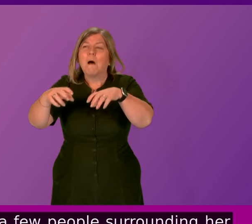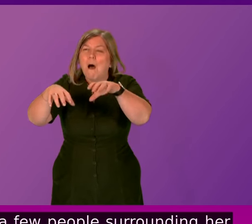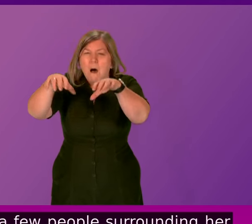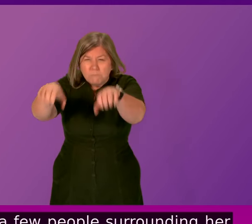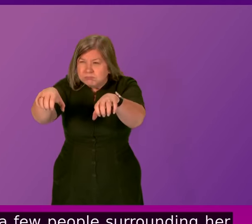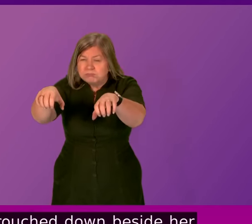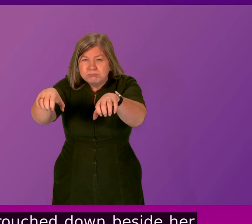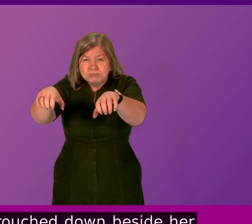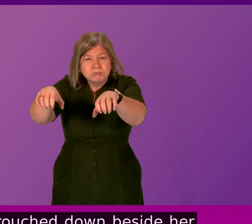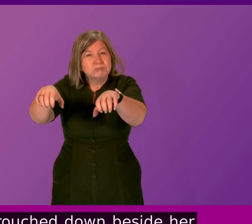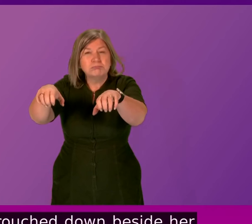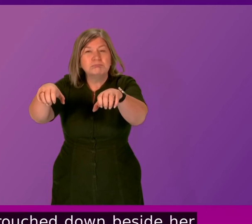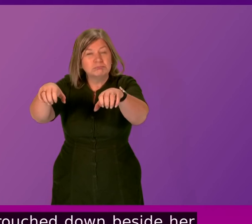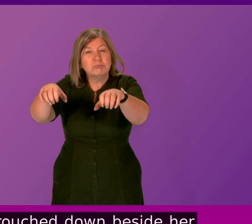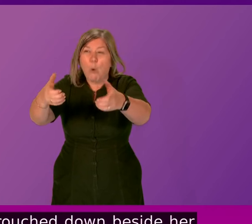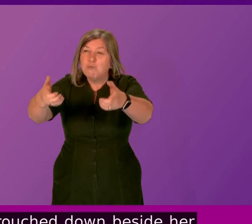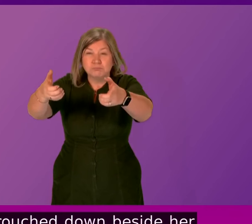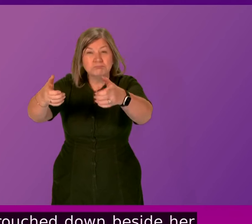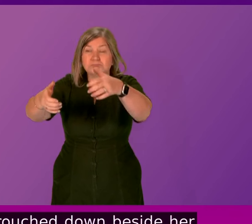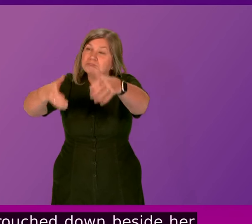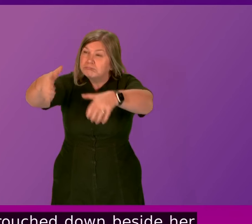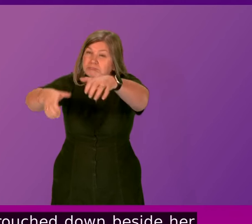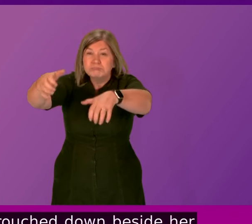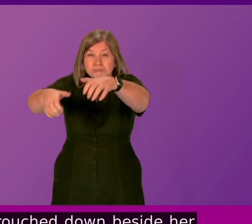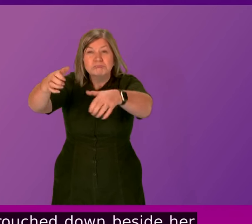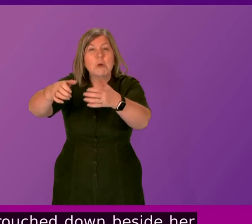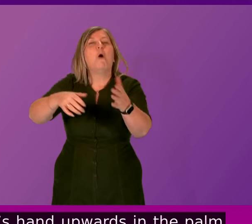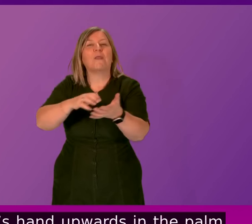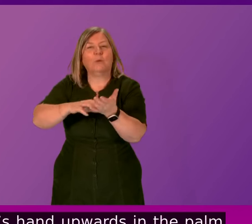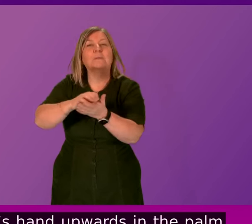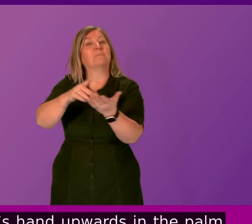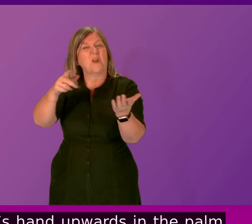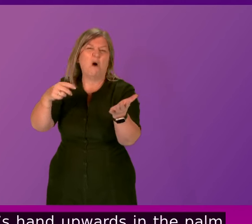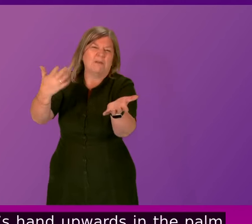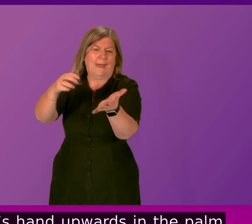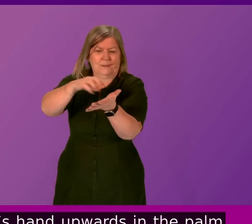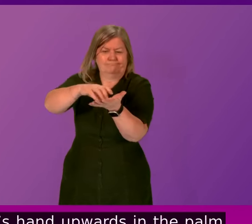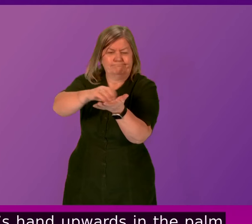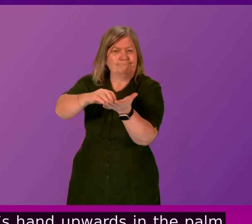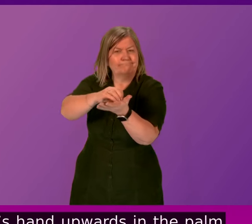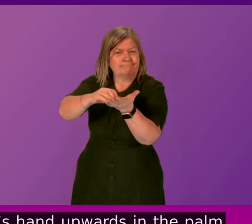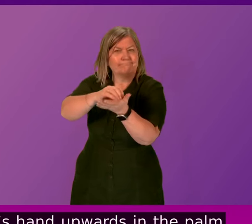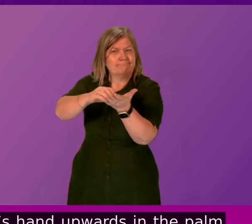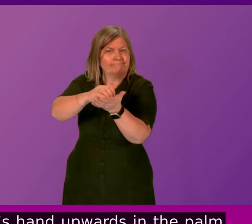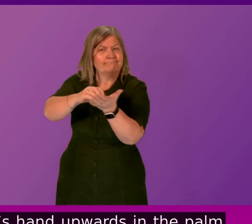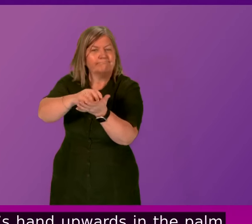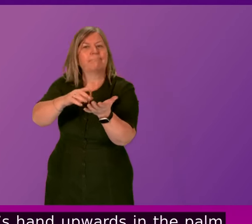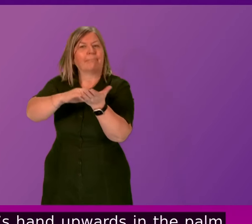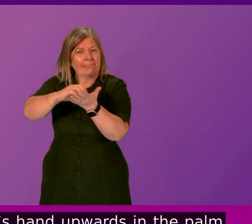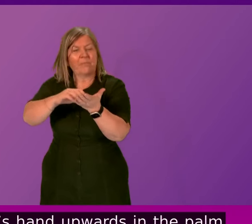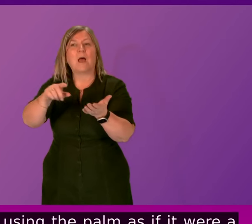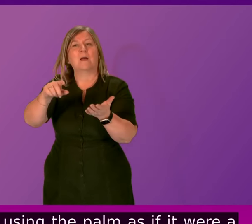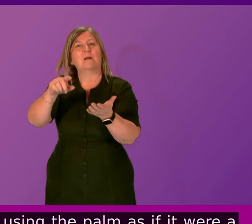woman's hand upwards in the palm of her hand. And they were using the palm as if it were a type of drawing board or